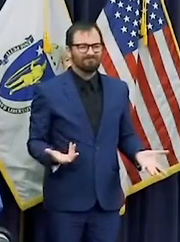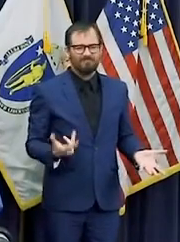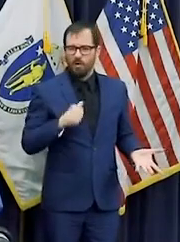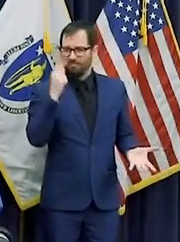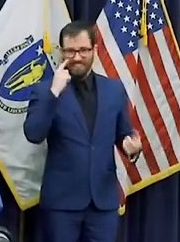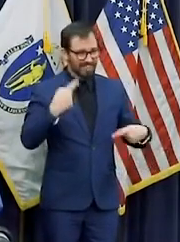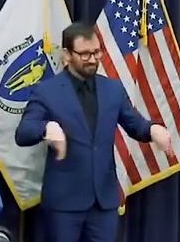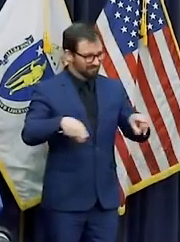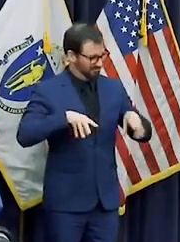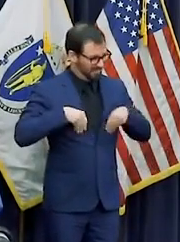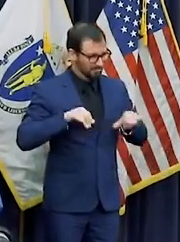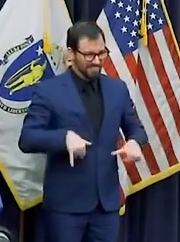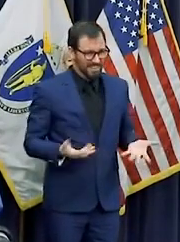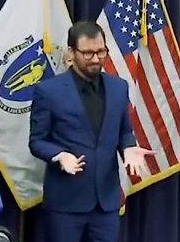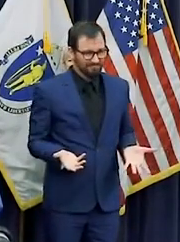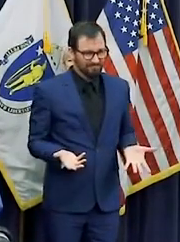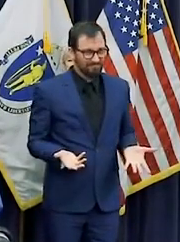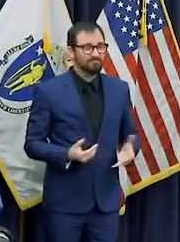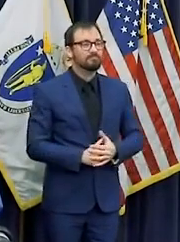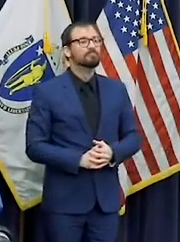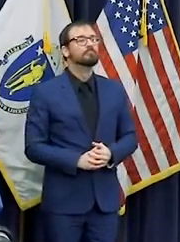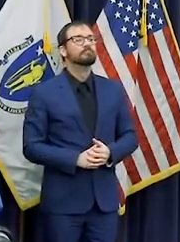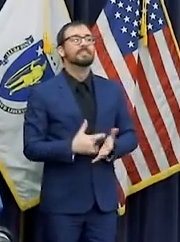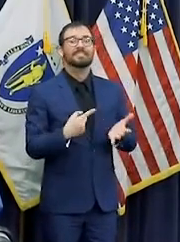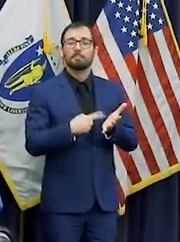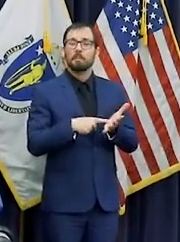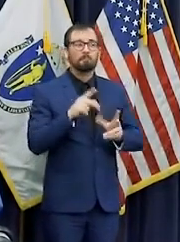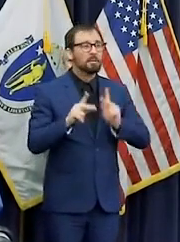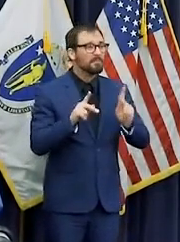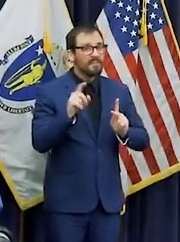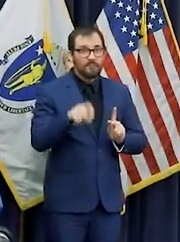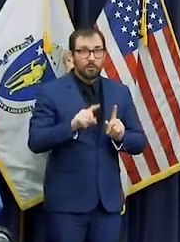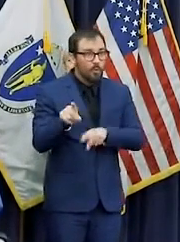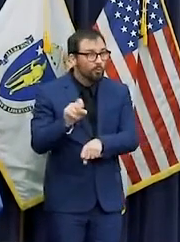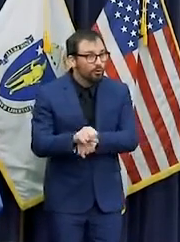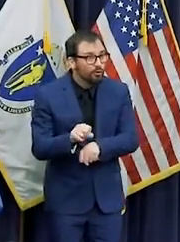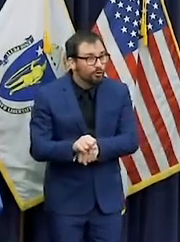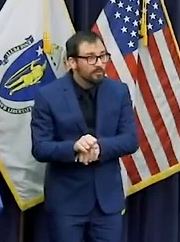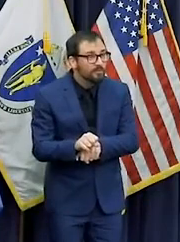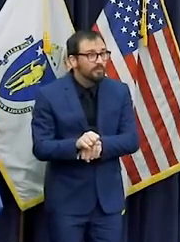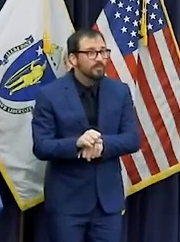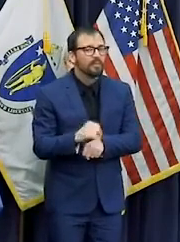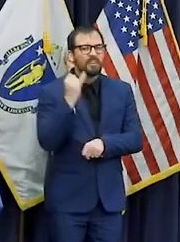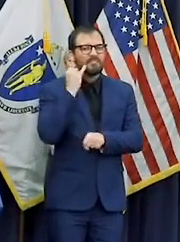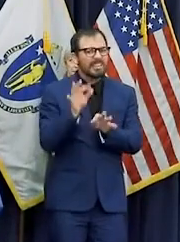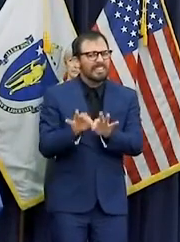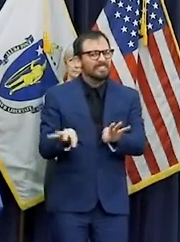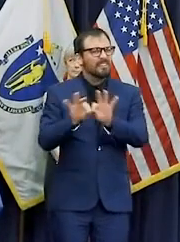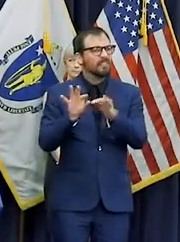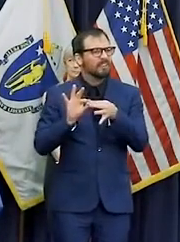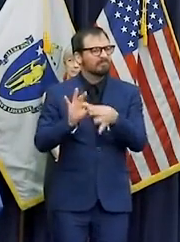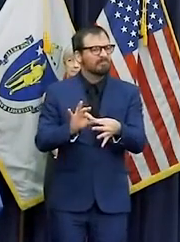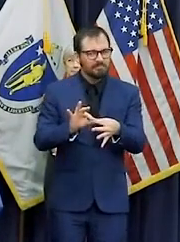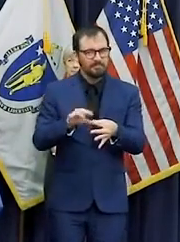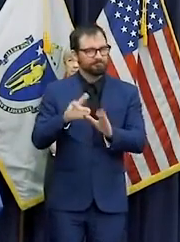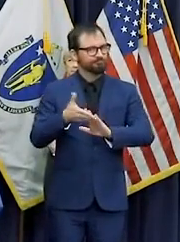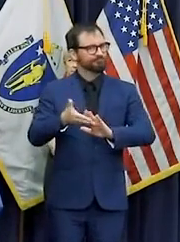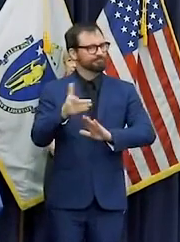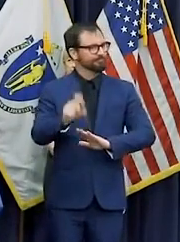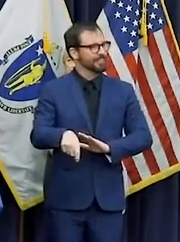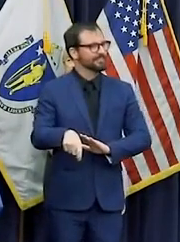especially if people need to get to work at essential businesses or go to places like grocery stores,